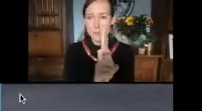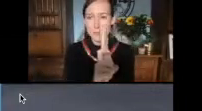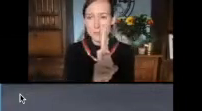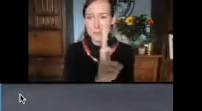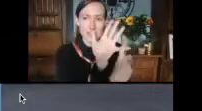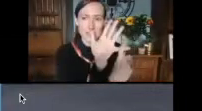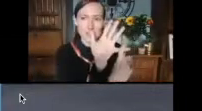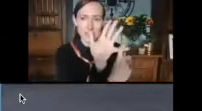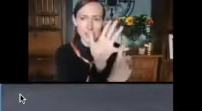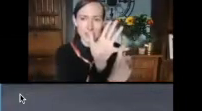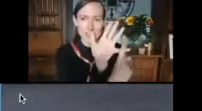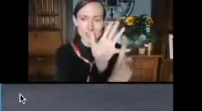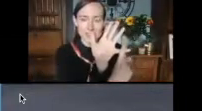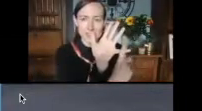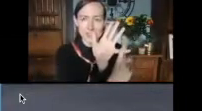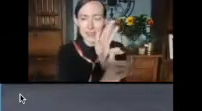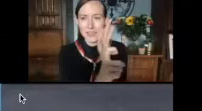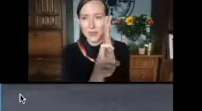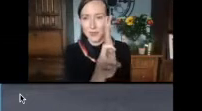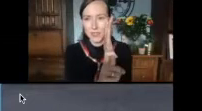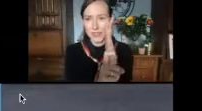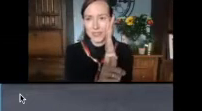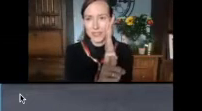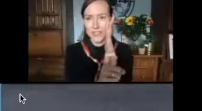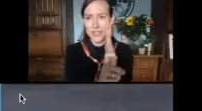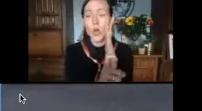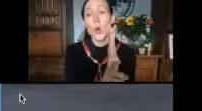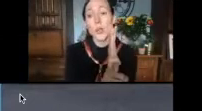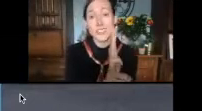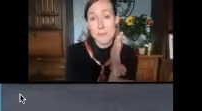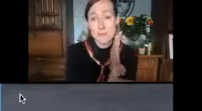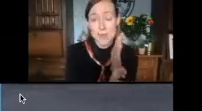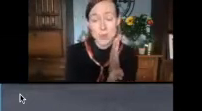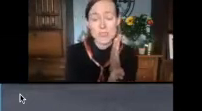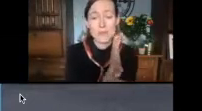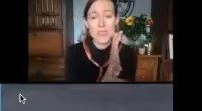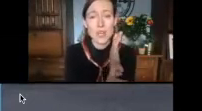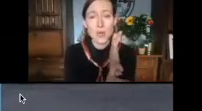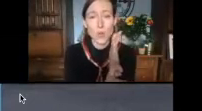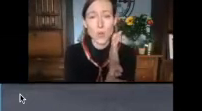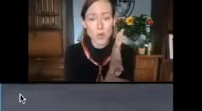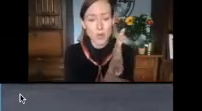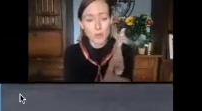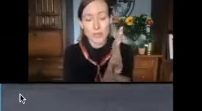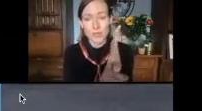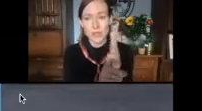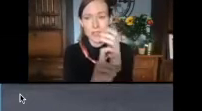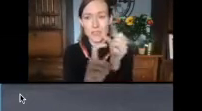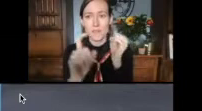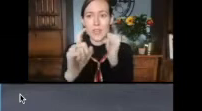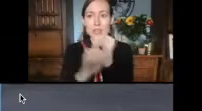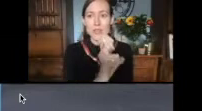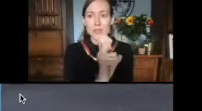S. S looks like that to the side or like this. Or some people, depending on what part of Britain you live